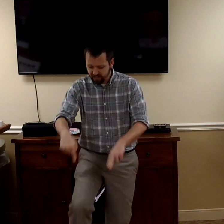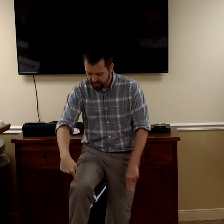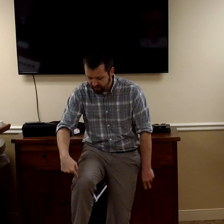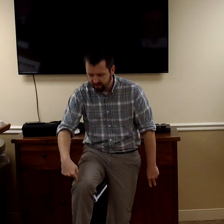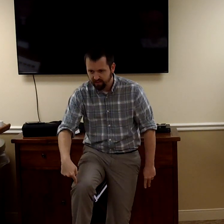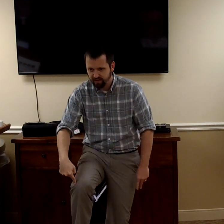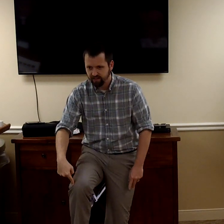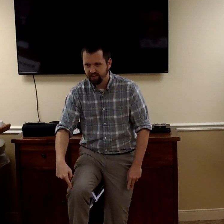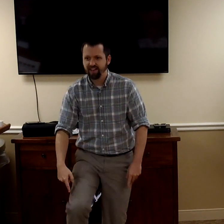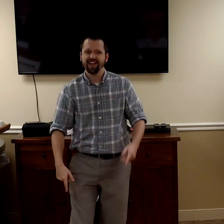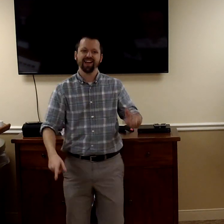funny.